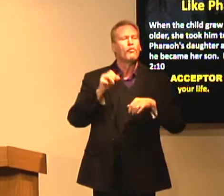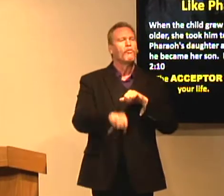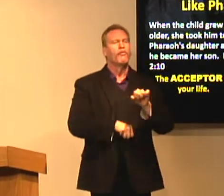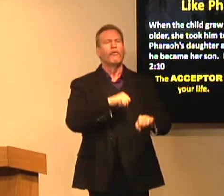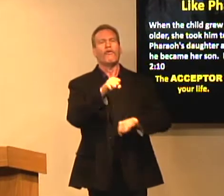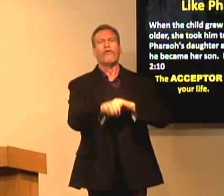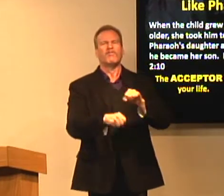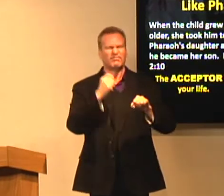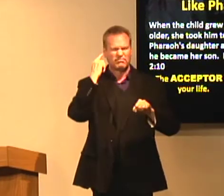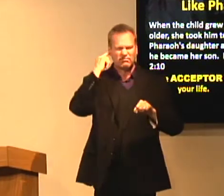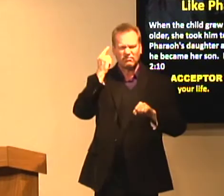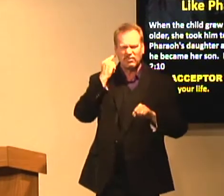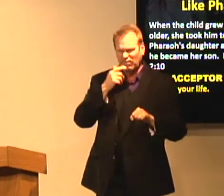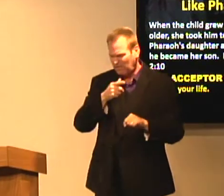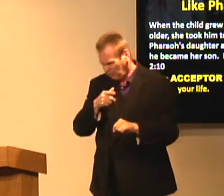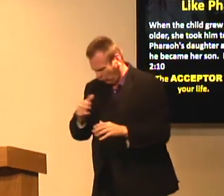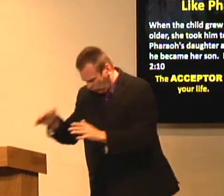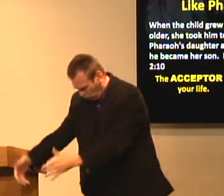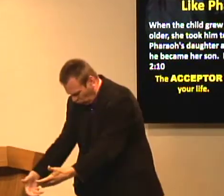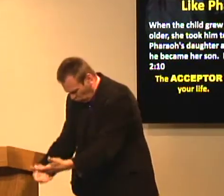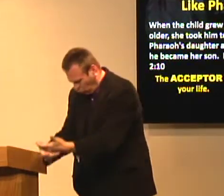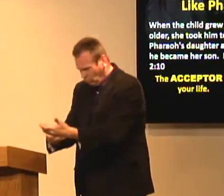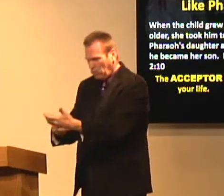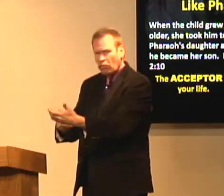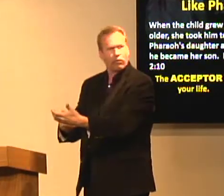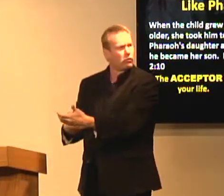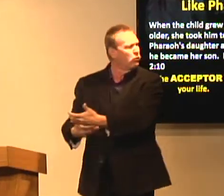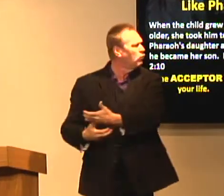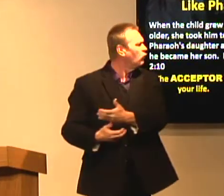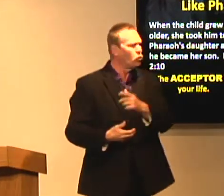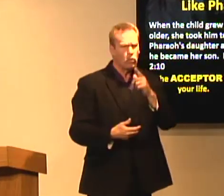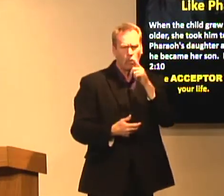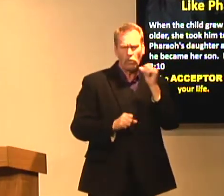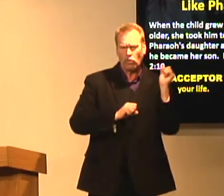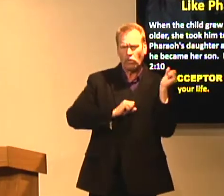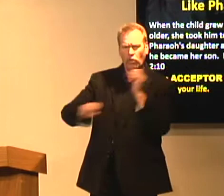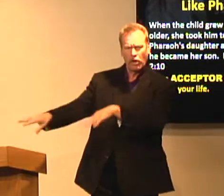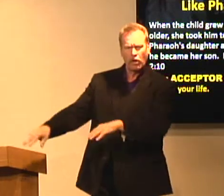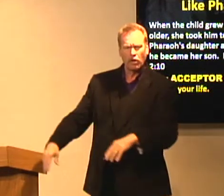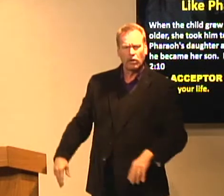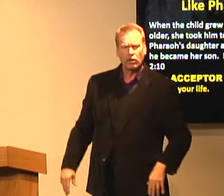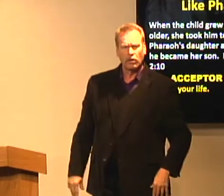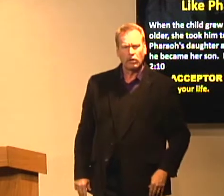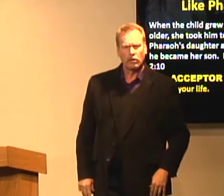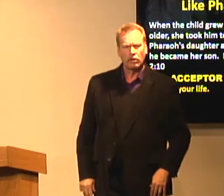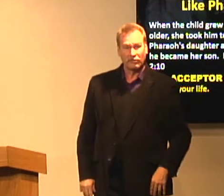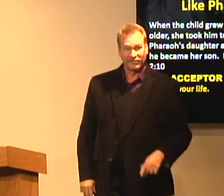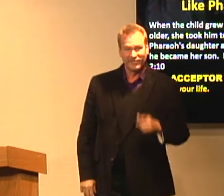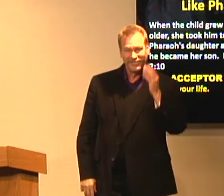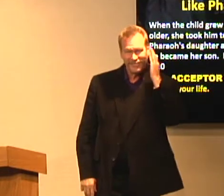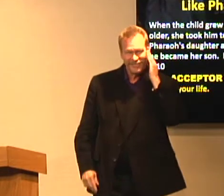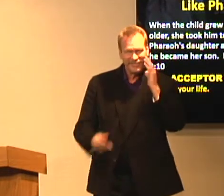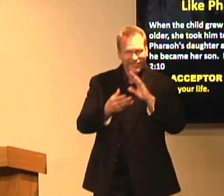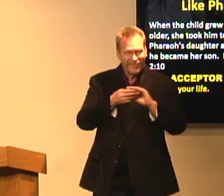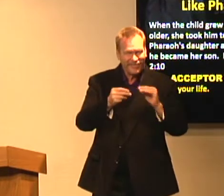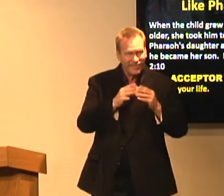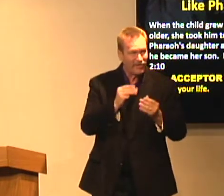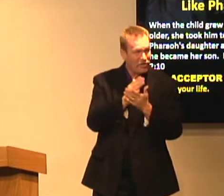let him drown. But when she heard that sound, she looked around and she thought, who put this child here? And we know